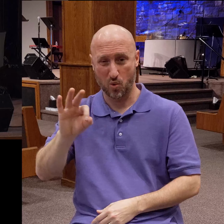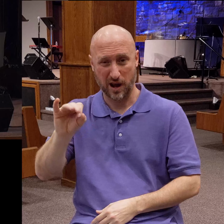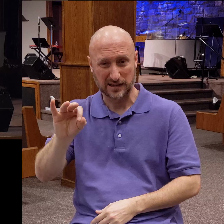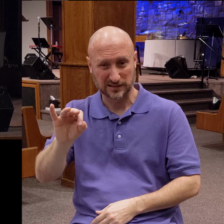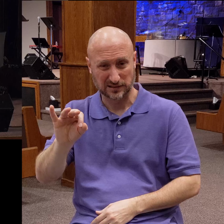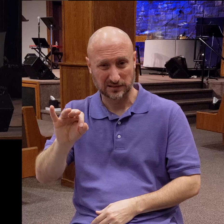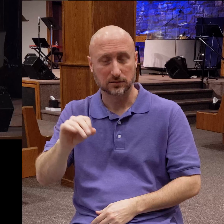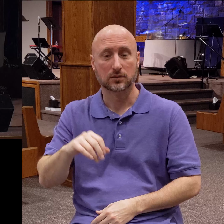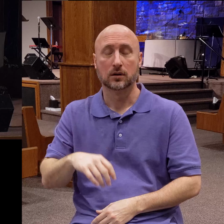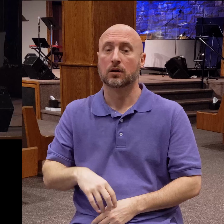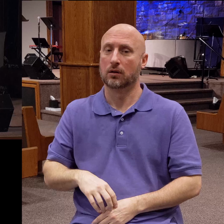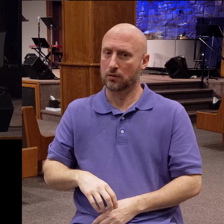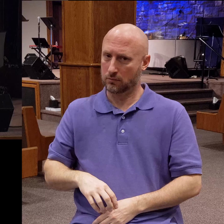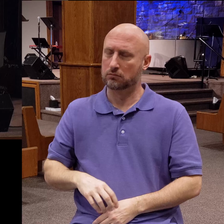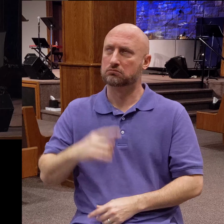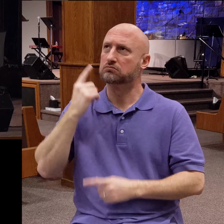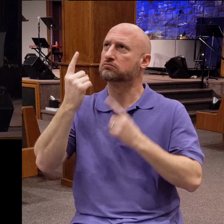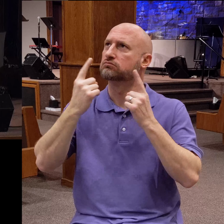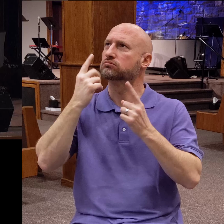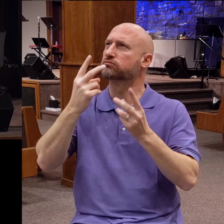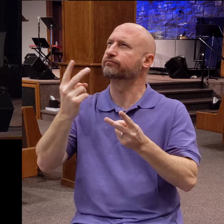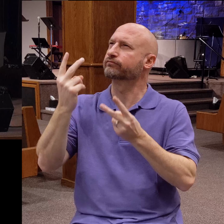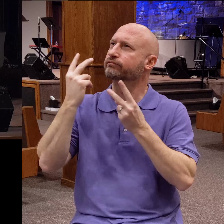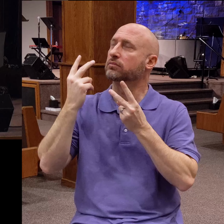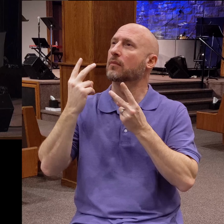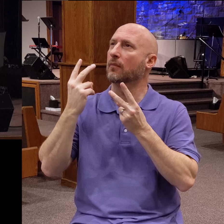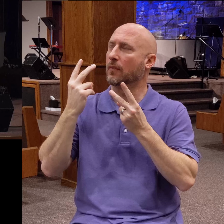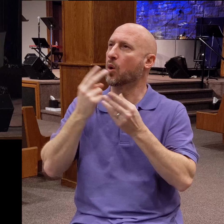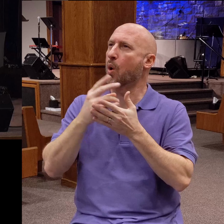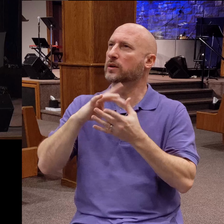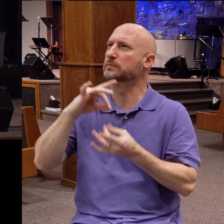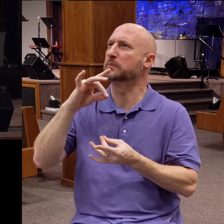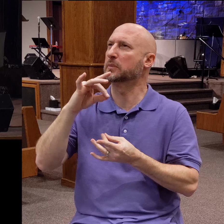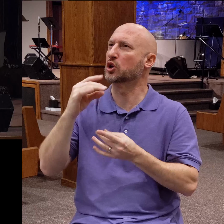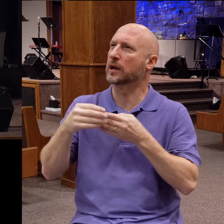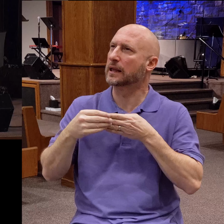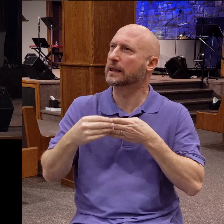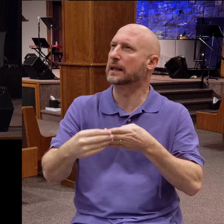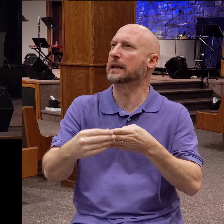to the page and he's thinking about all of the other things that the Holy Spirit is leading him